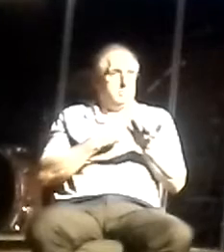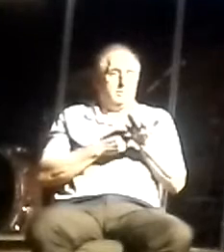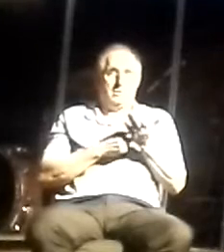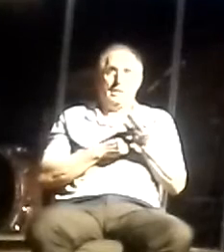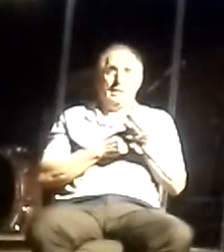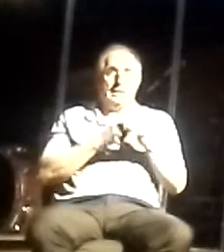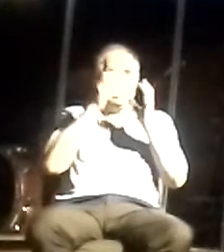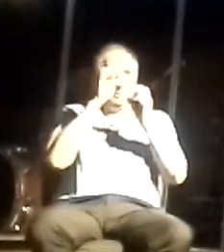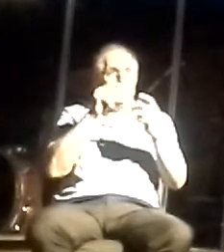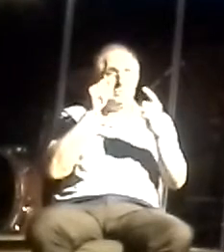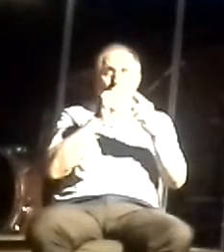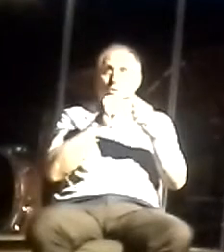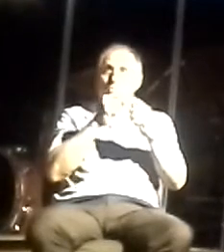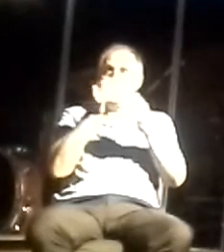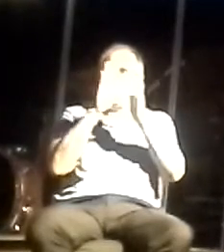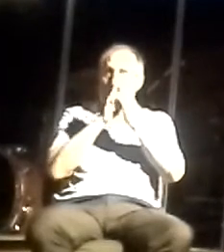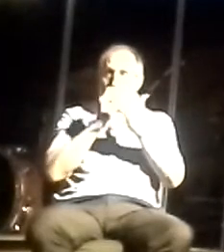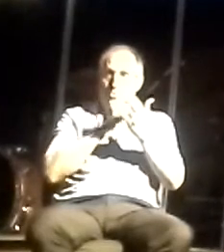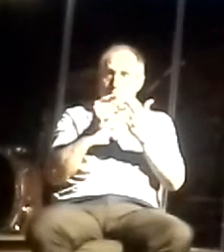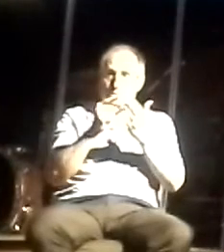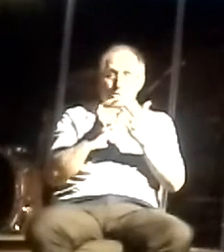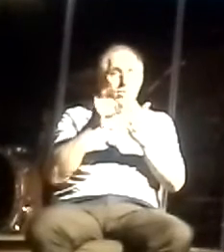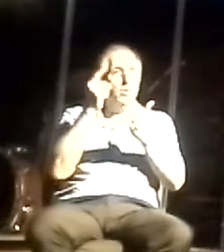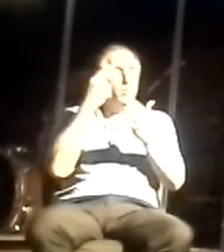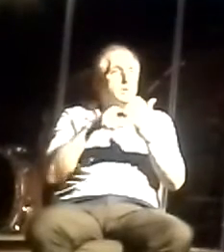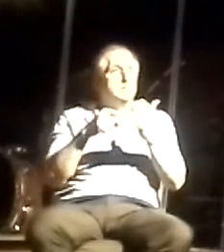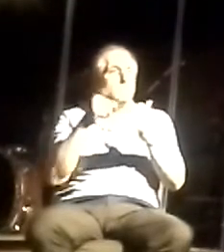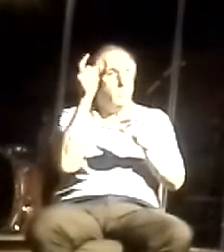Point. We asked this question all week long. What's the...